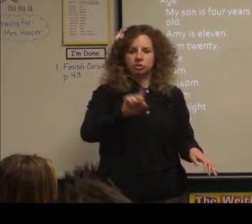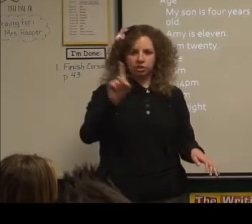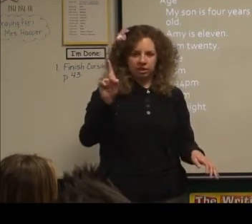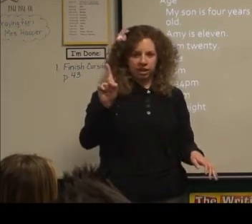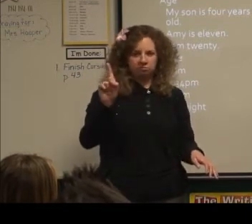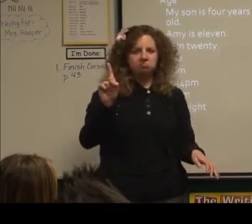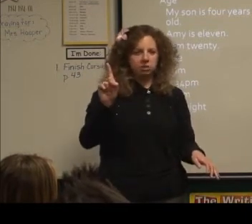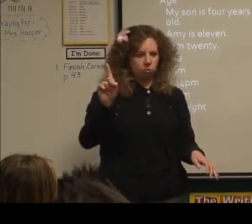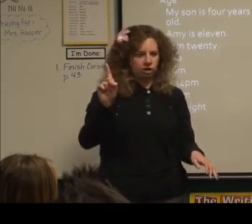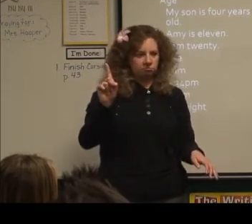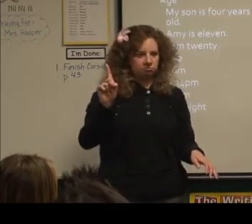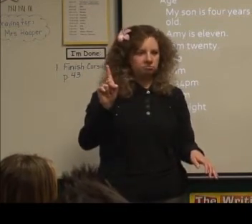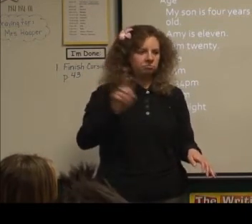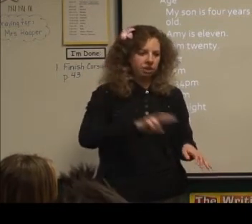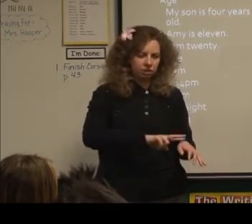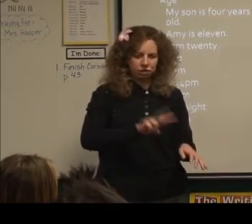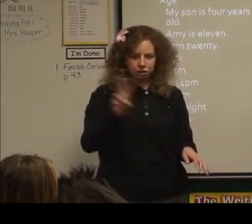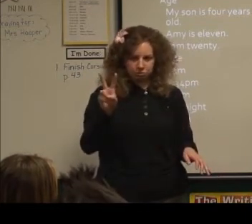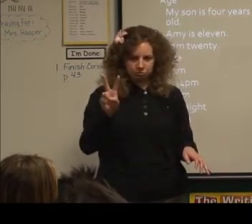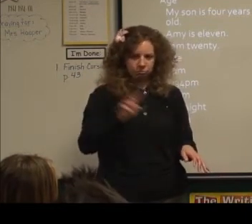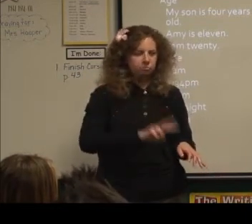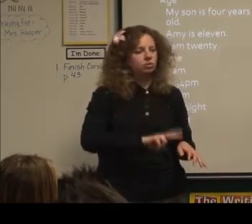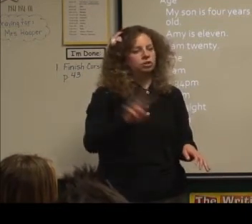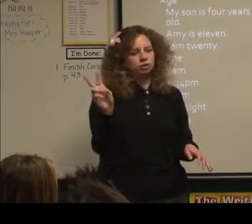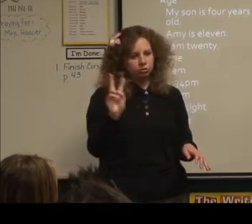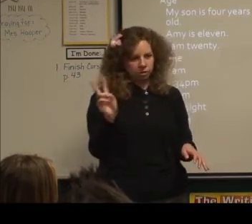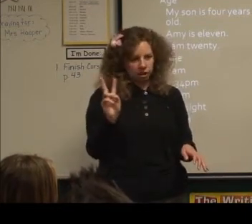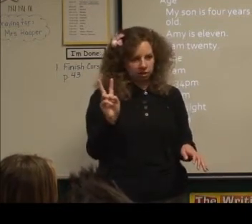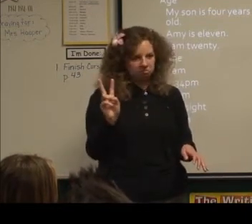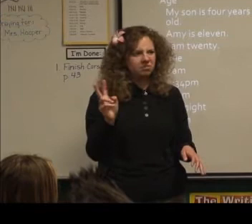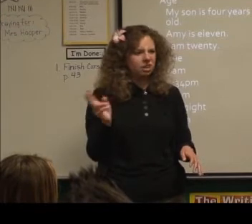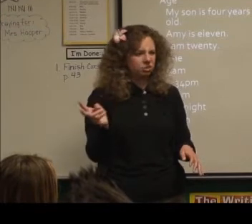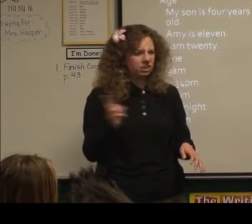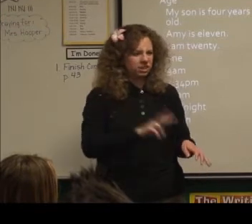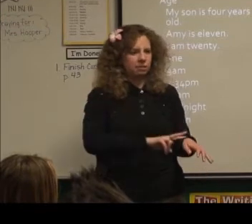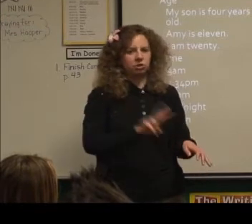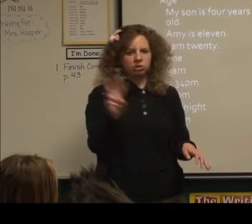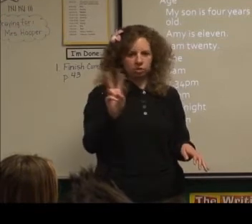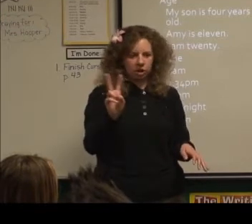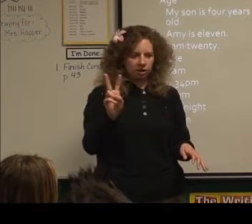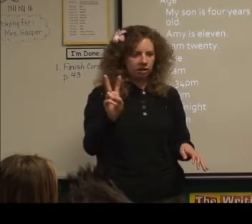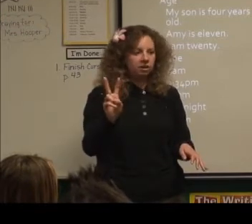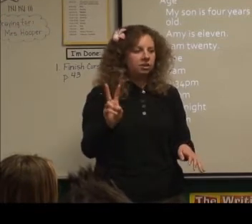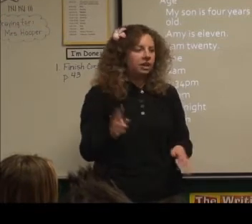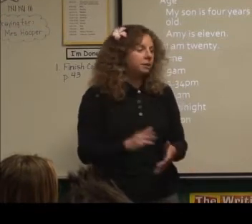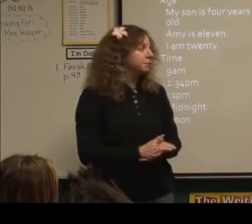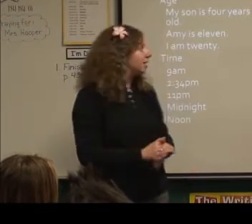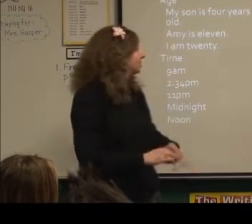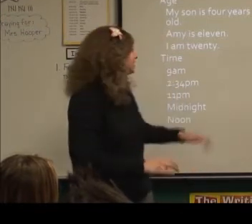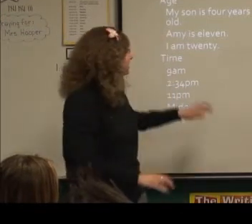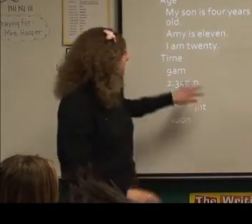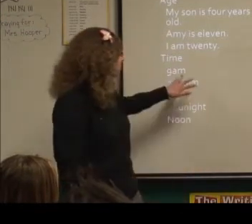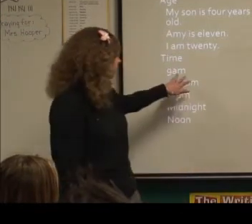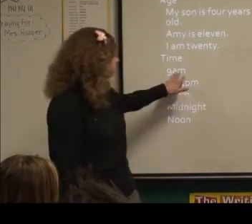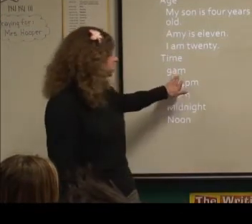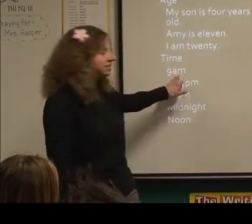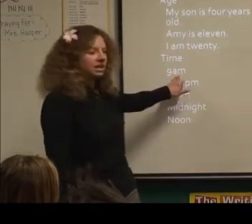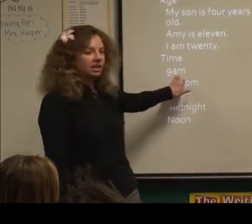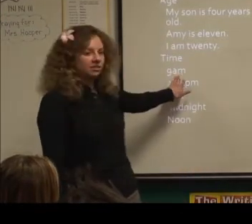straight like, it's 1, it's 2, it's 2 o'clock. I usually see that more at 2 o'clock. Okay, but the other thing is that you have to say if